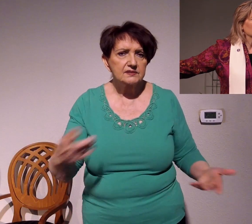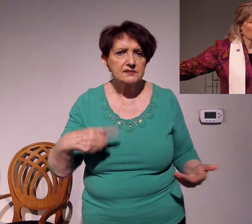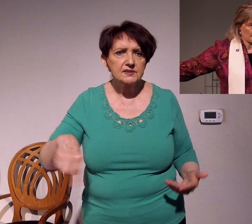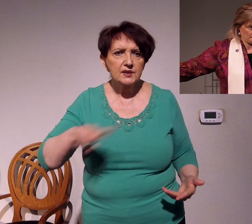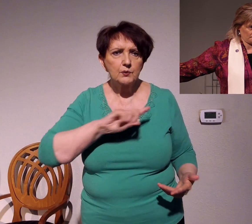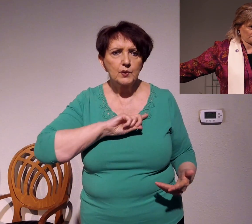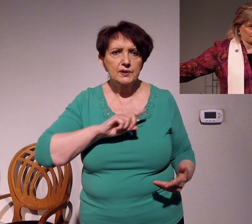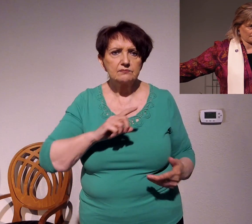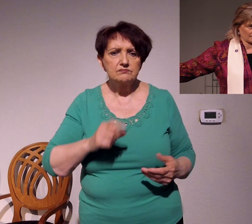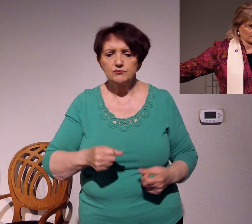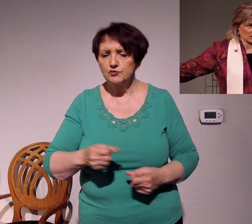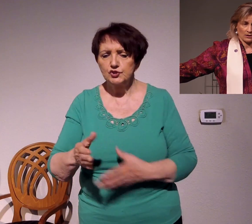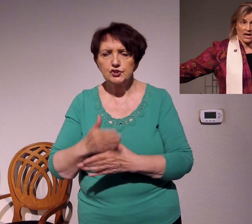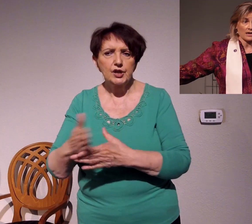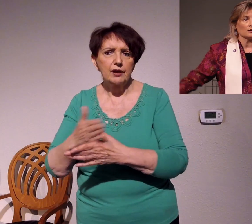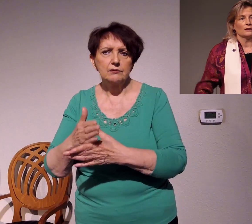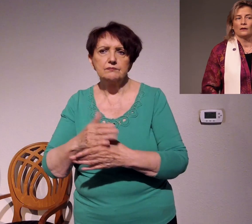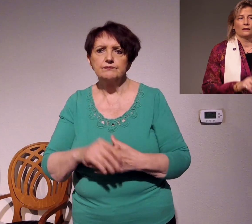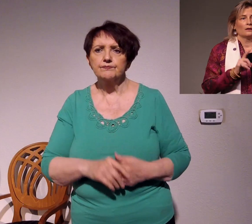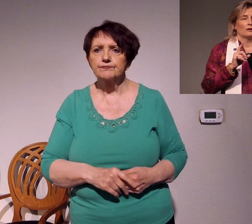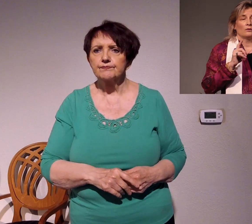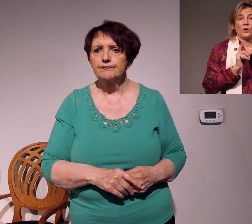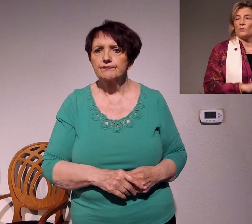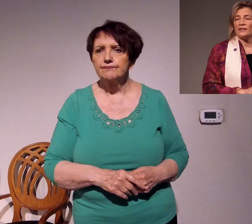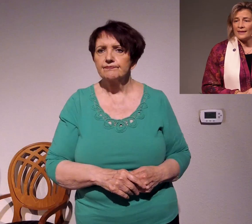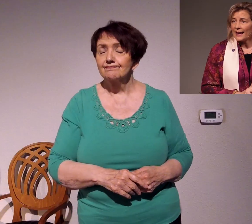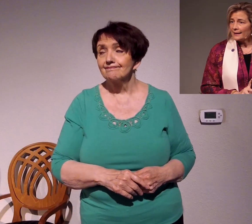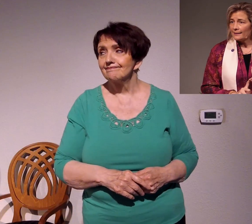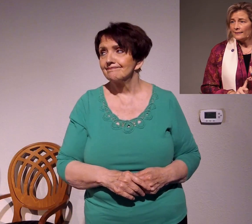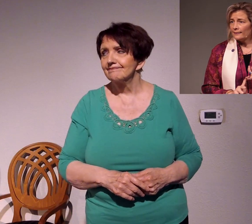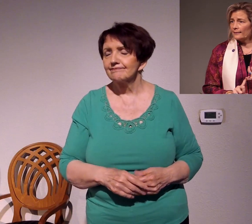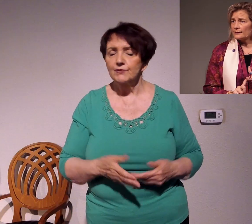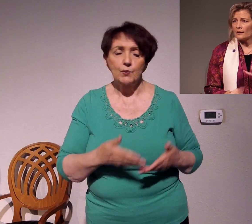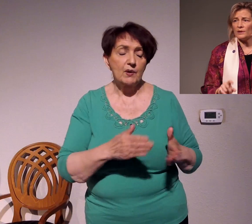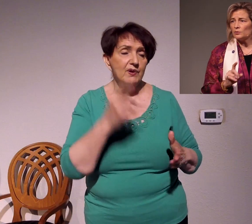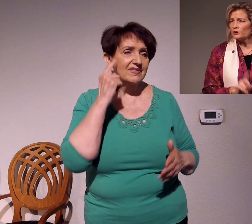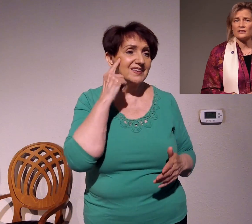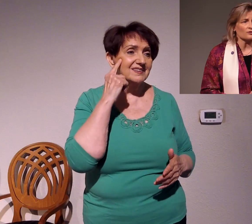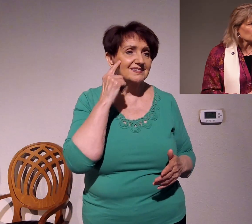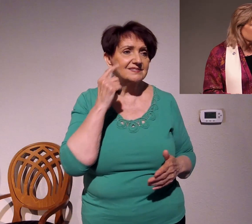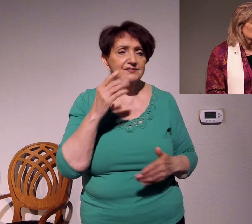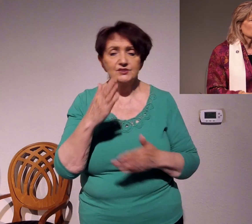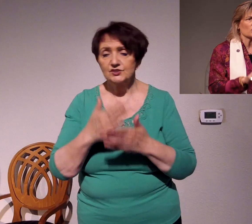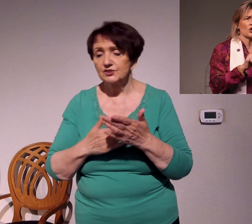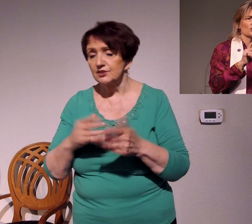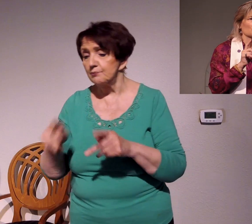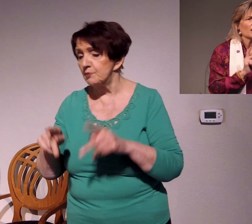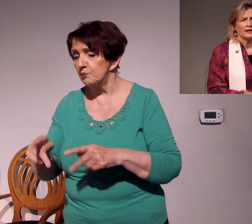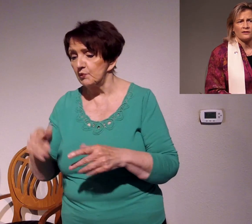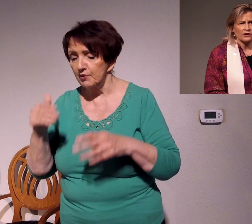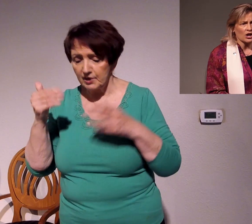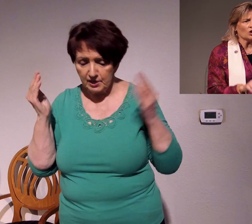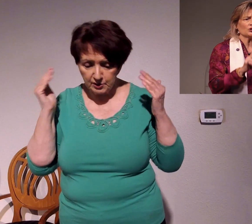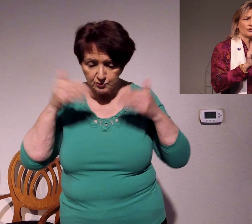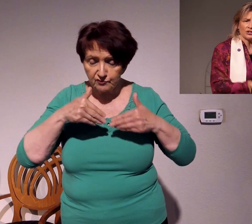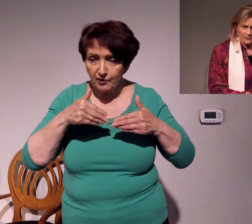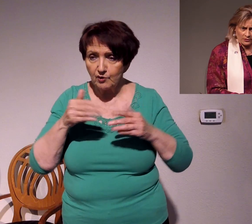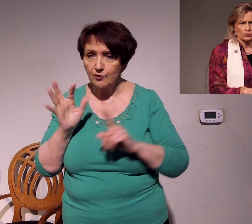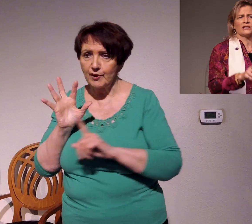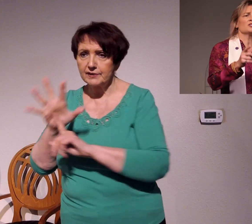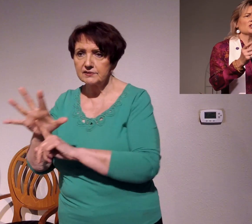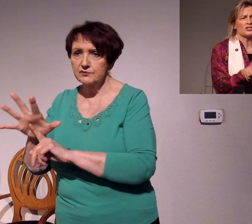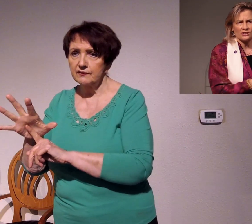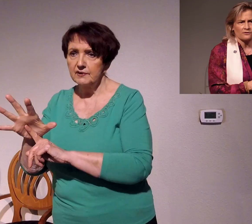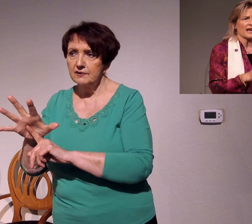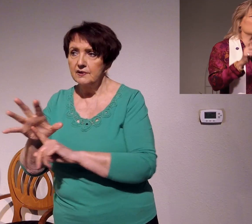put out there, okay? The way we think, Some people are introvert, extroverts, different cultures,